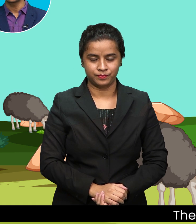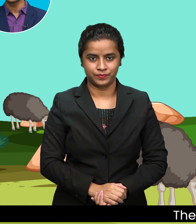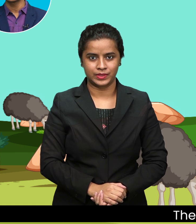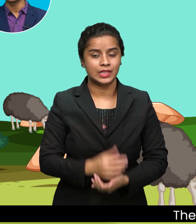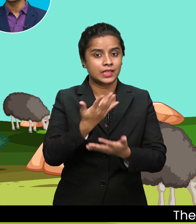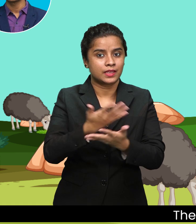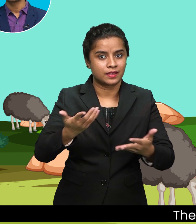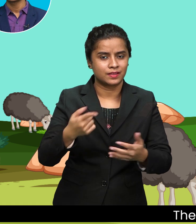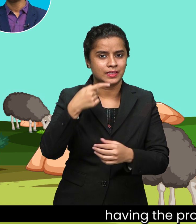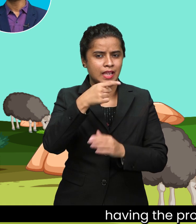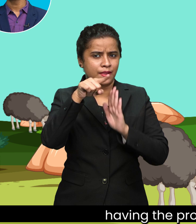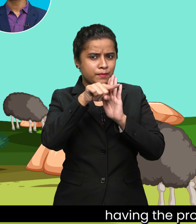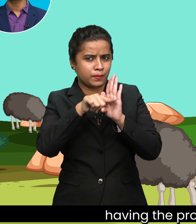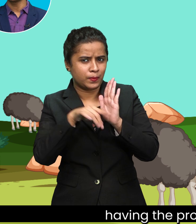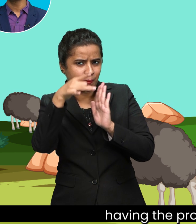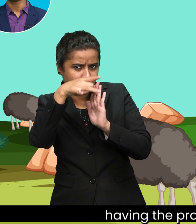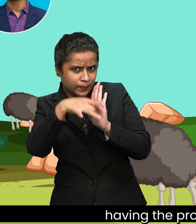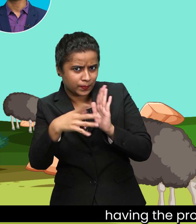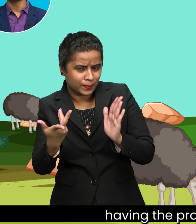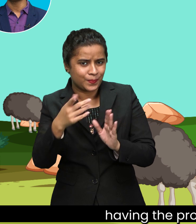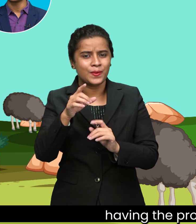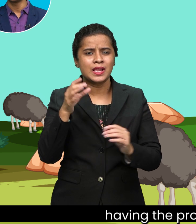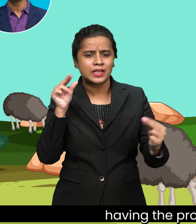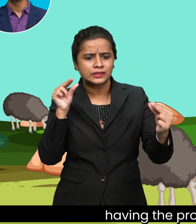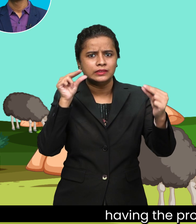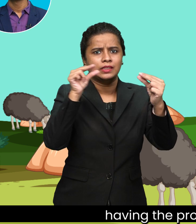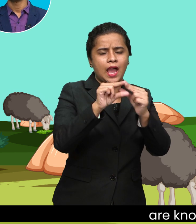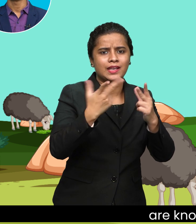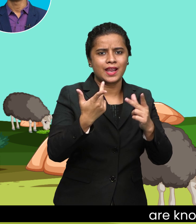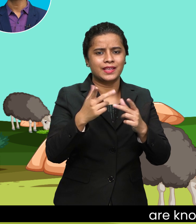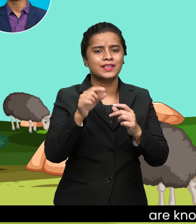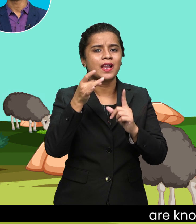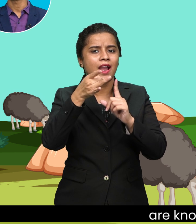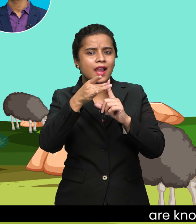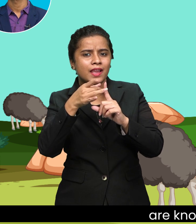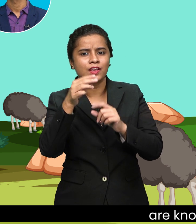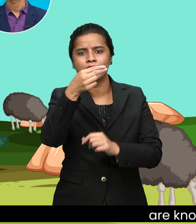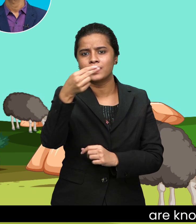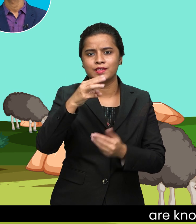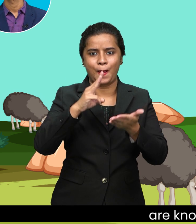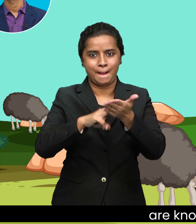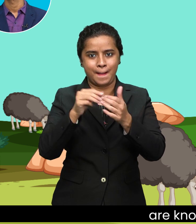The substances having the property of attracting iron are known as magnets.